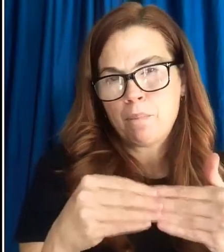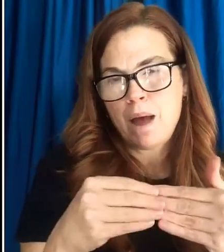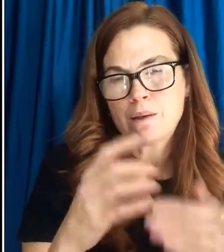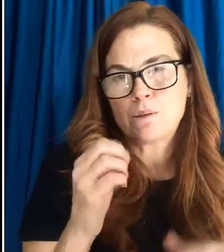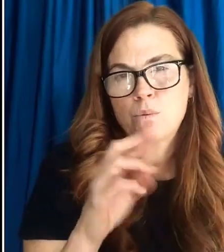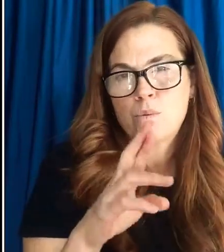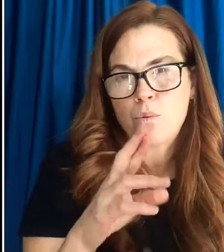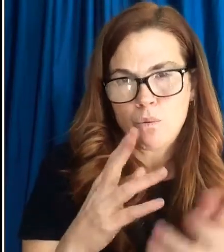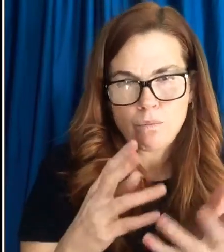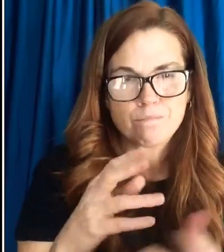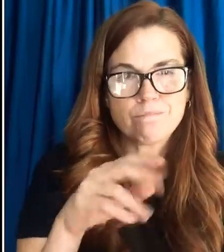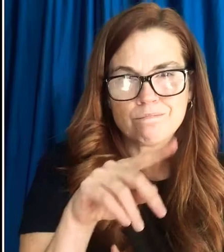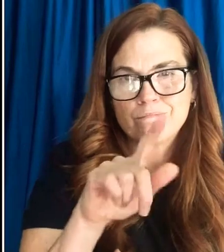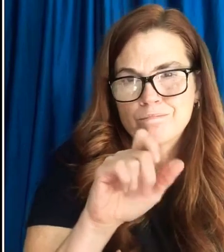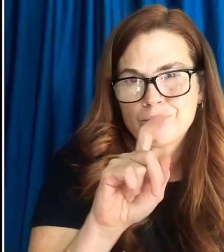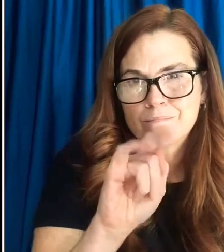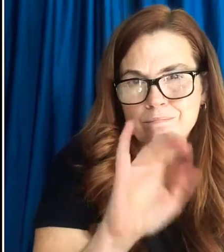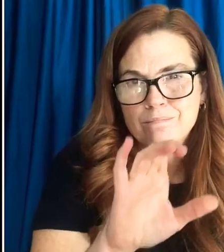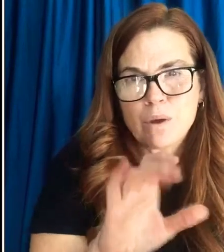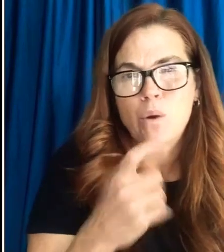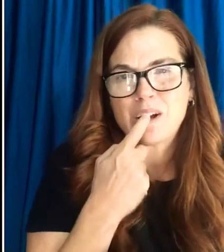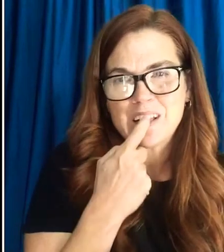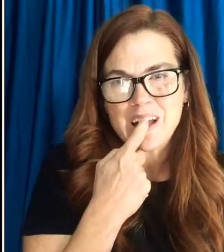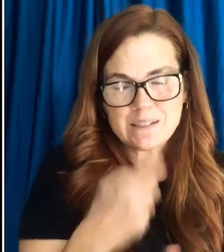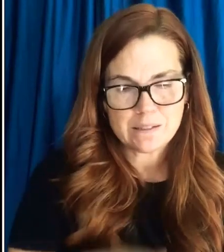both nonmetals, that you normally see.